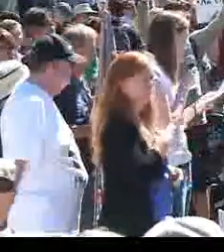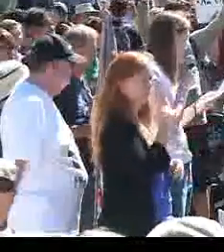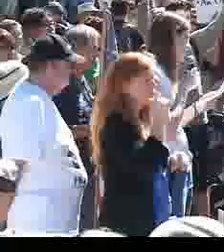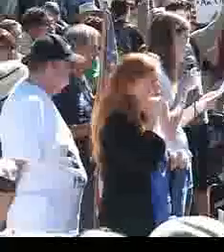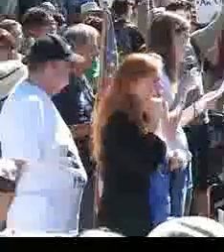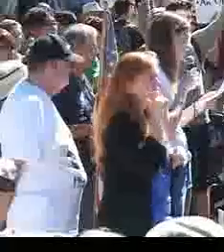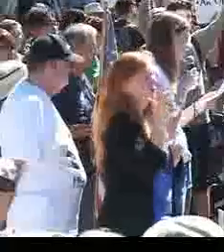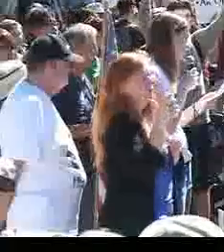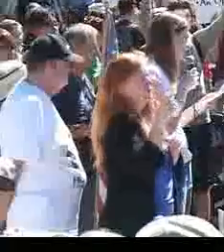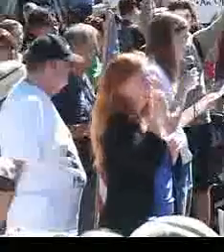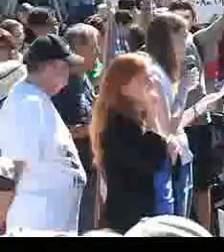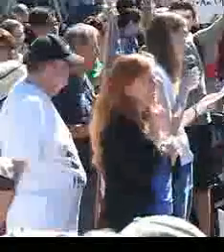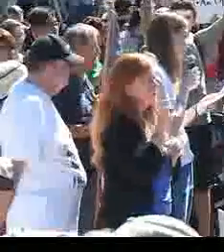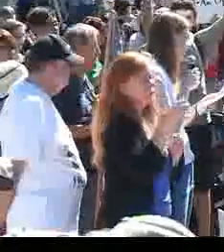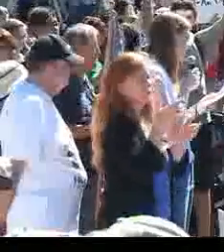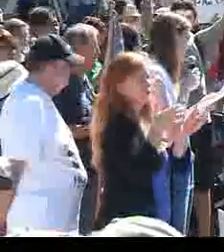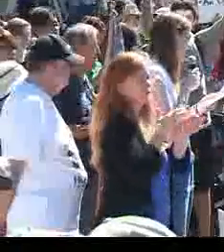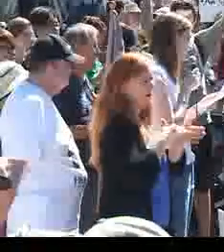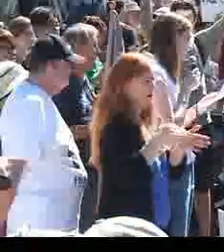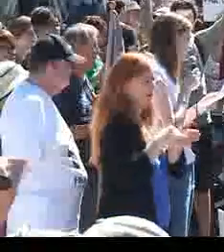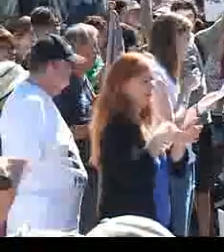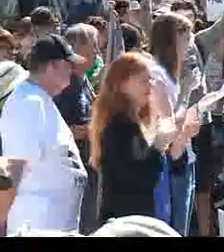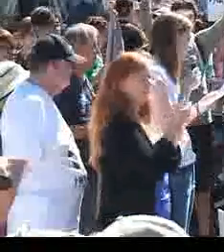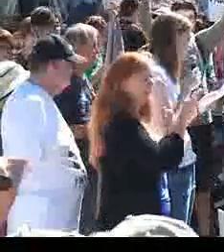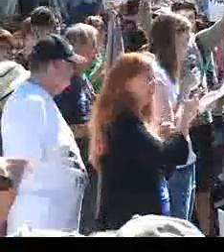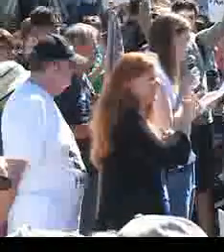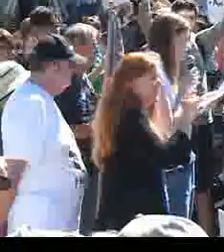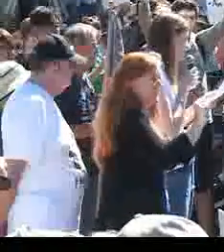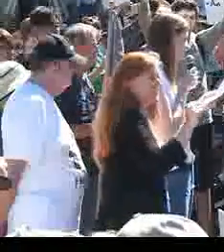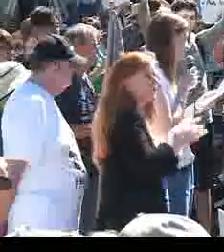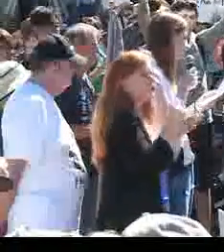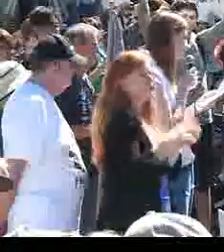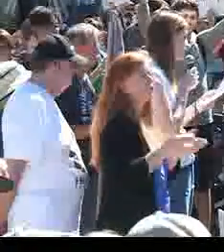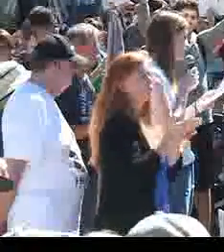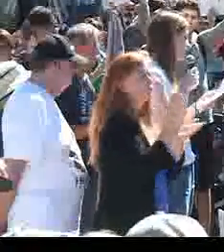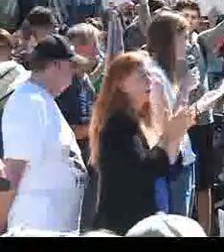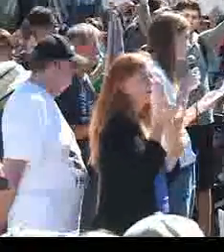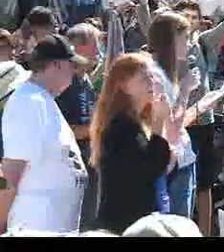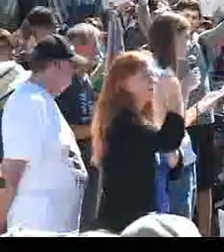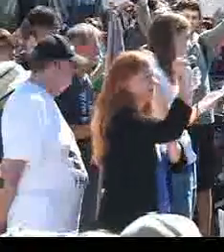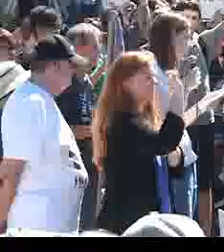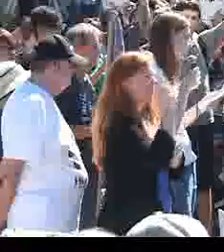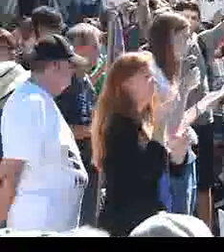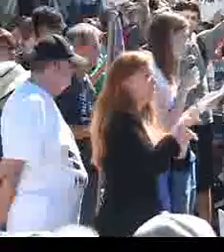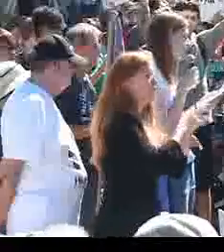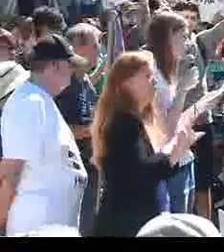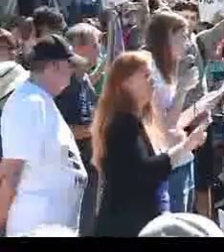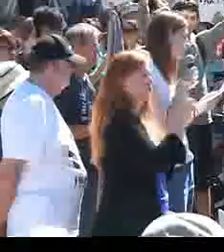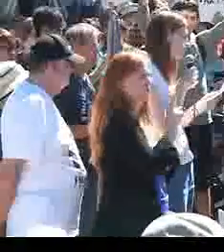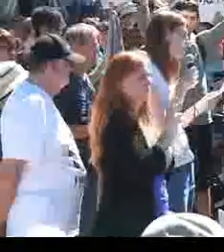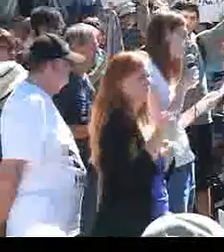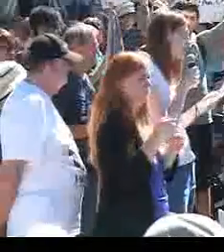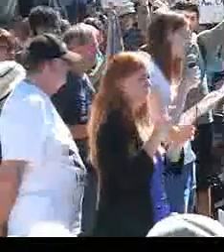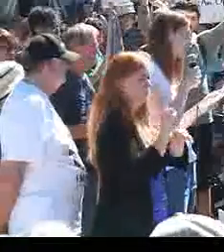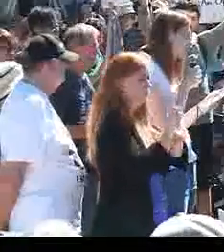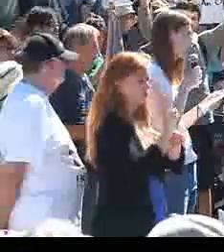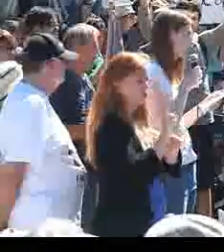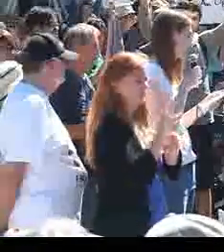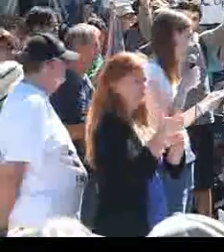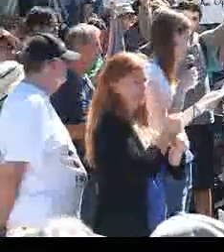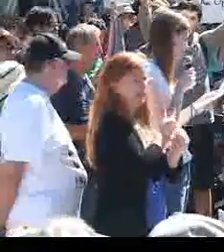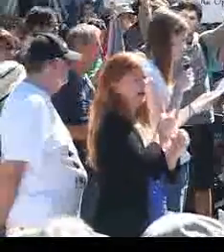In the 80s, student strikes and mass direct actions forced the university to divest more than $3 billion from South